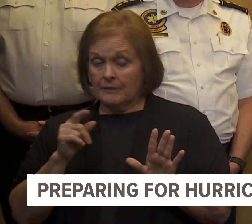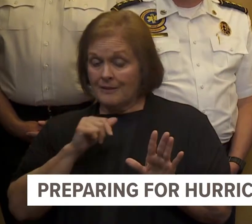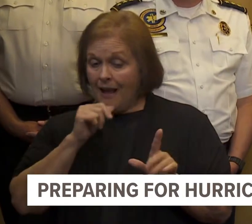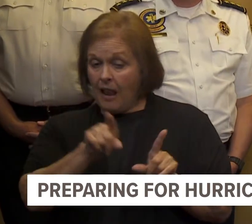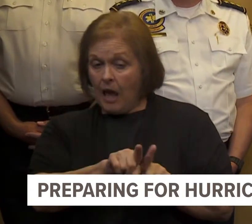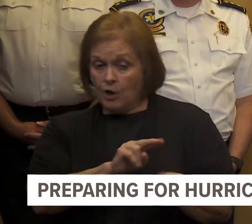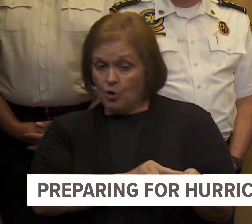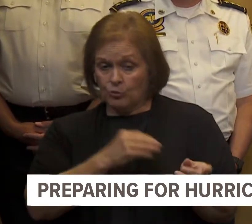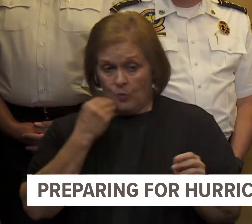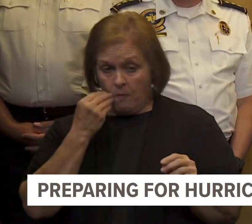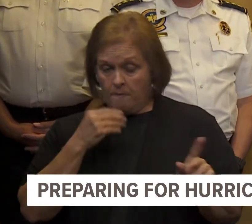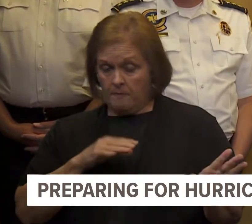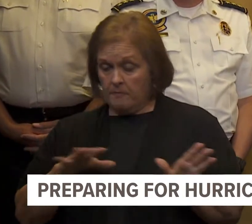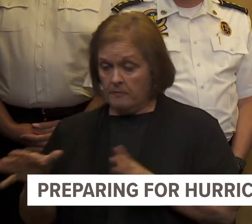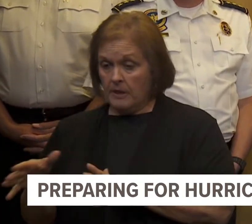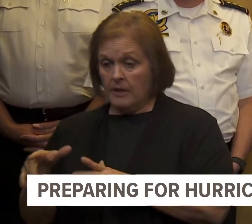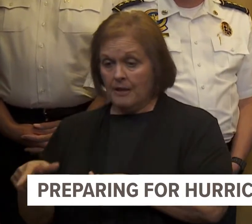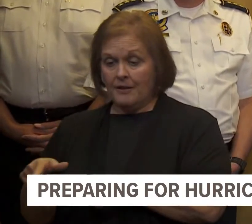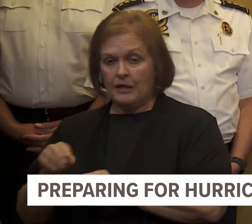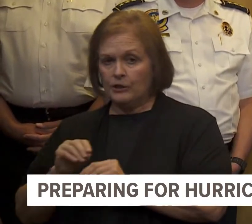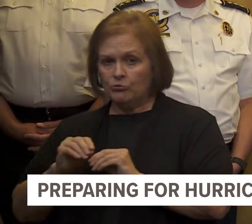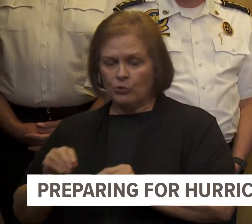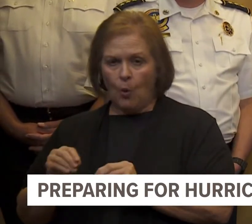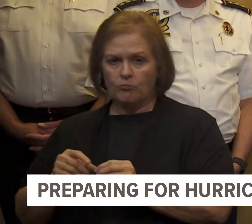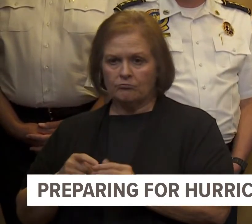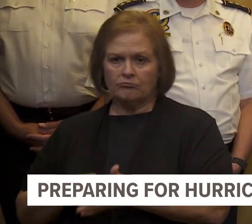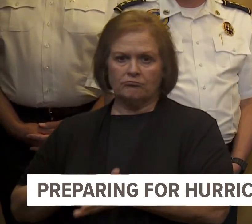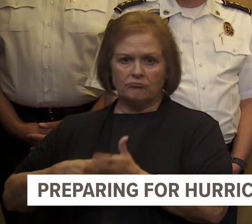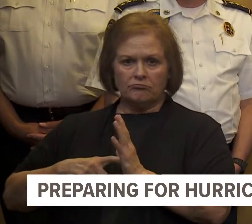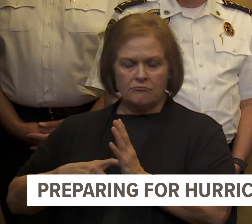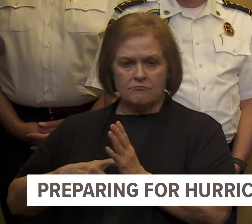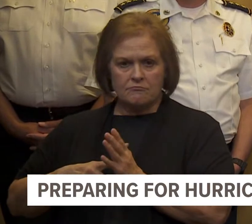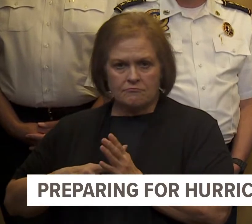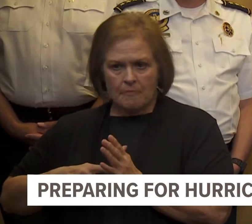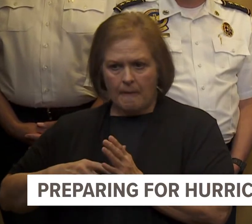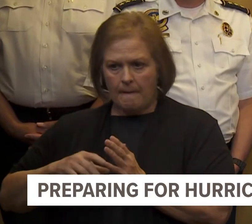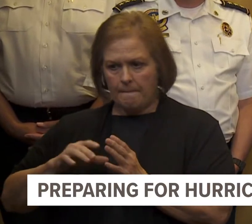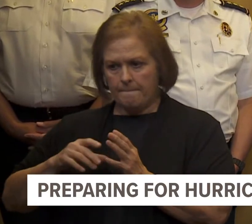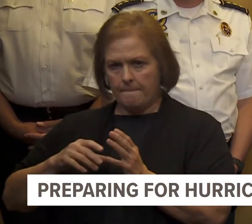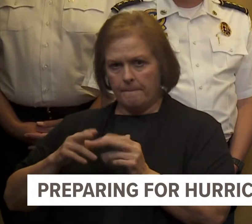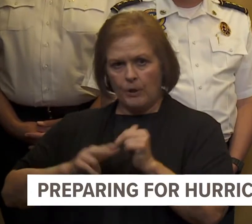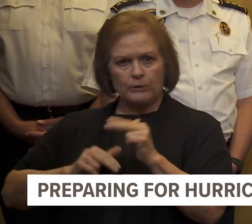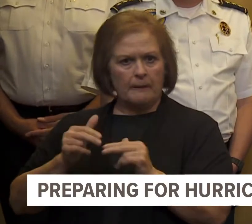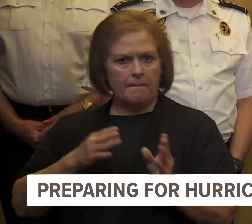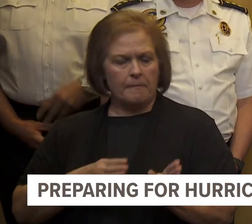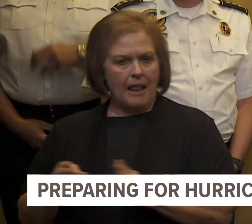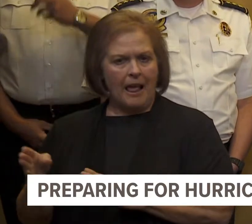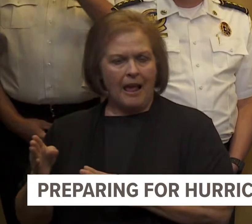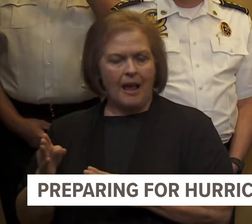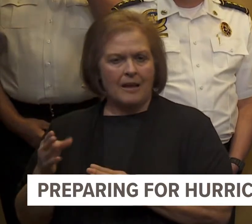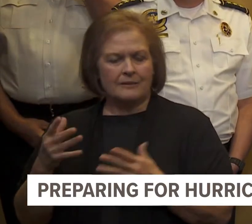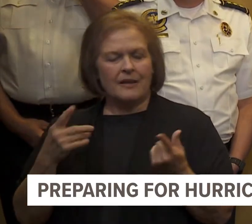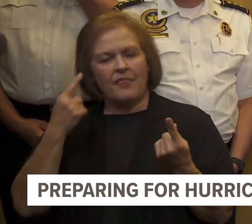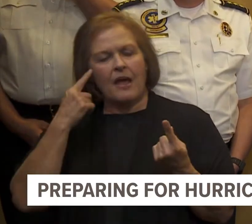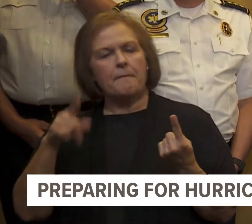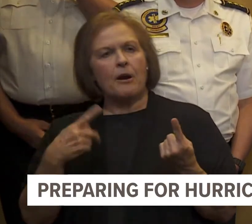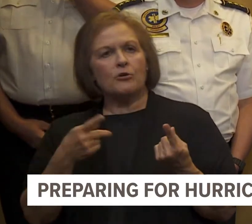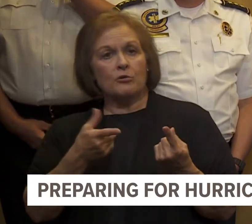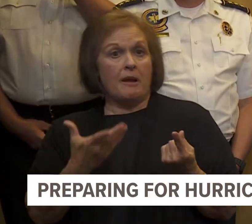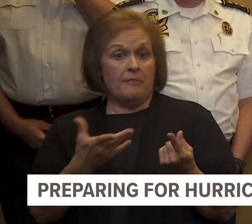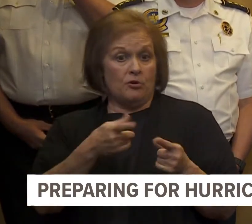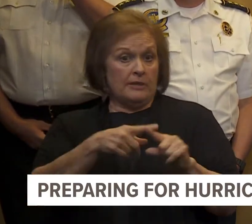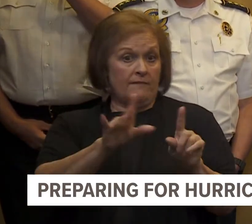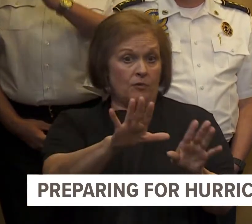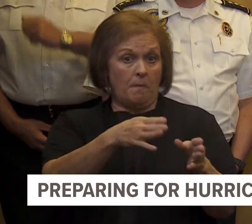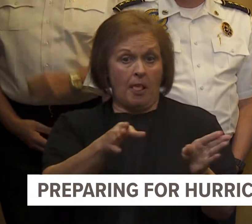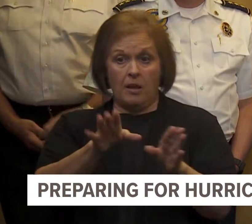nursing homes, there is no set standard of a building plan. Think about, you might have a different